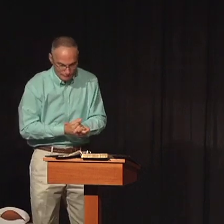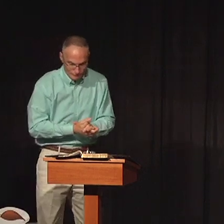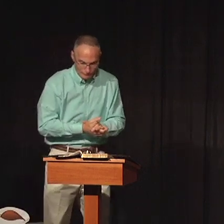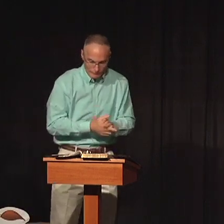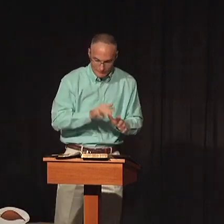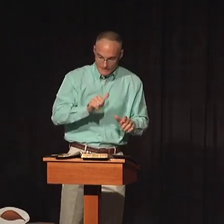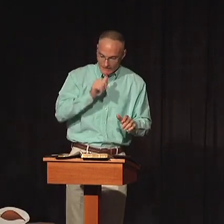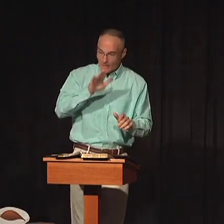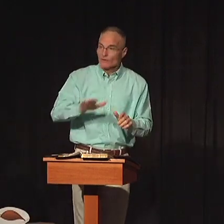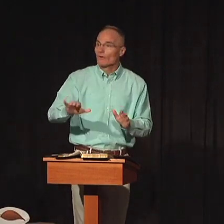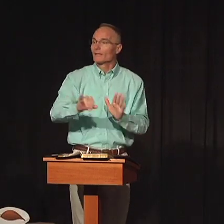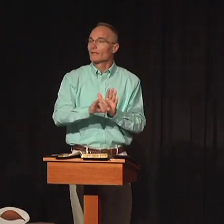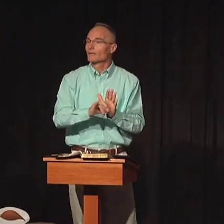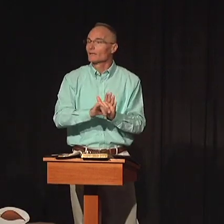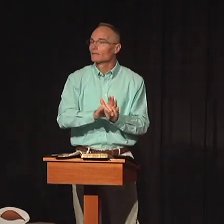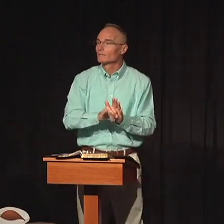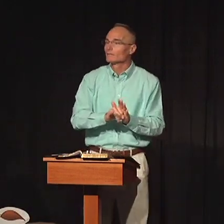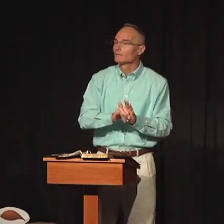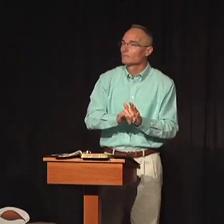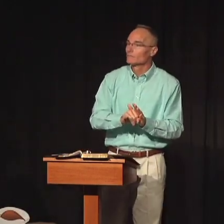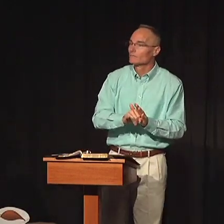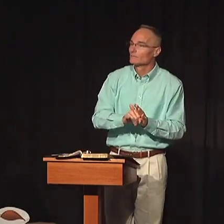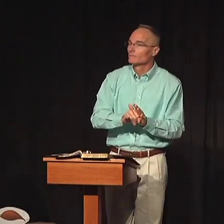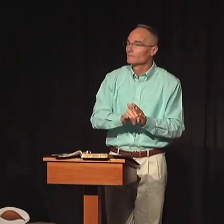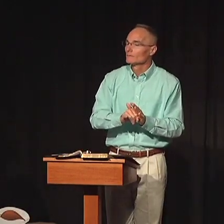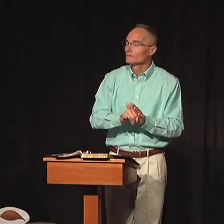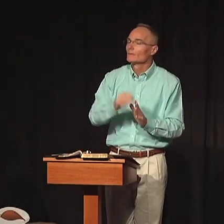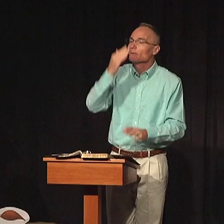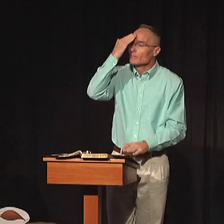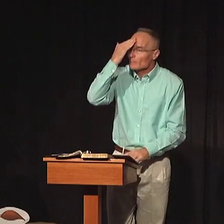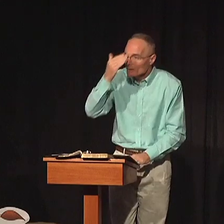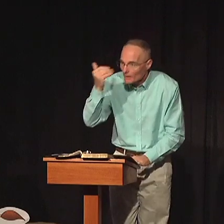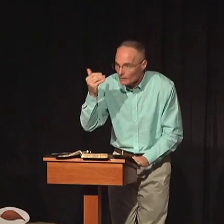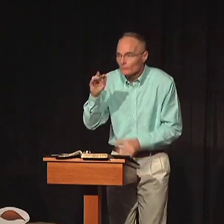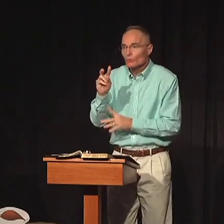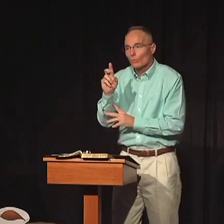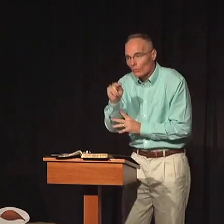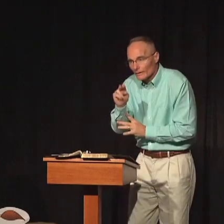have. But that is not your identity.